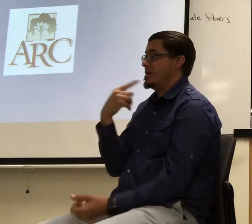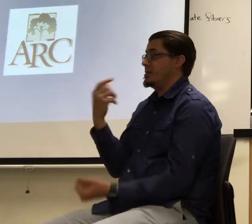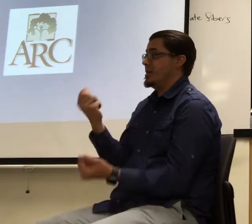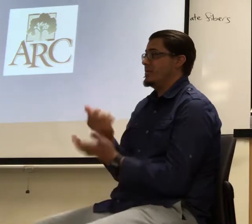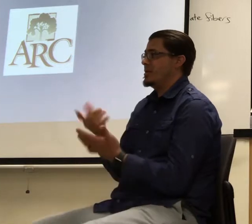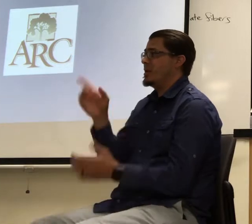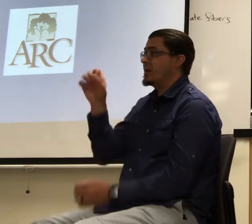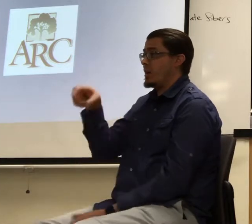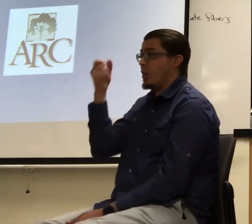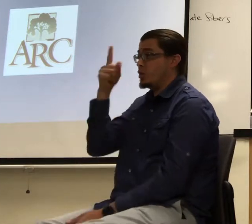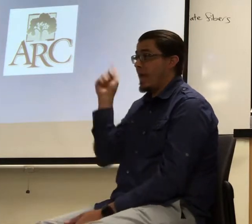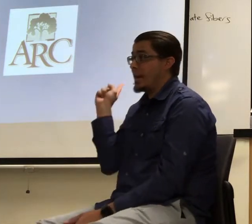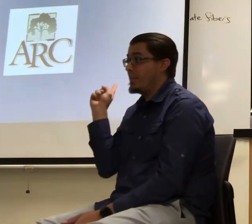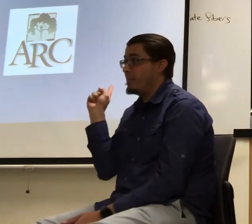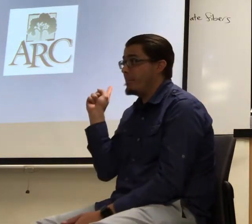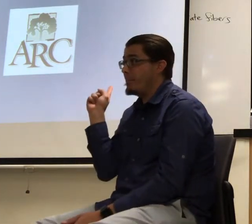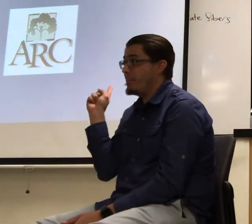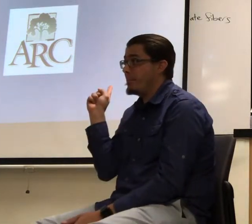Could you understand him?